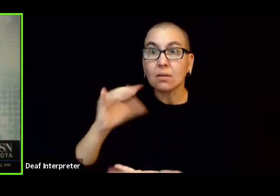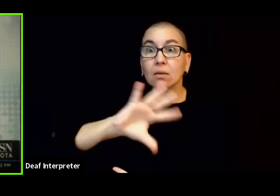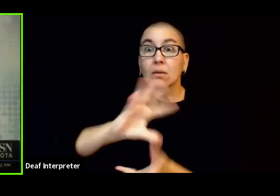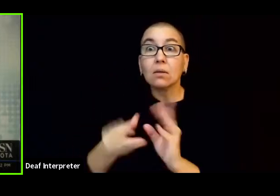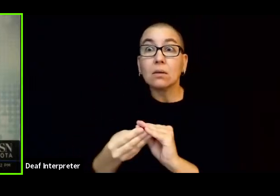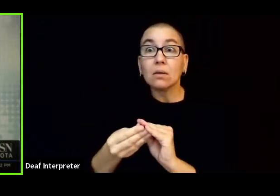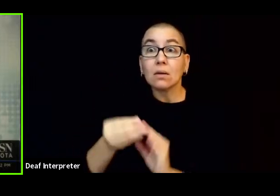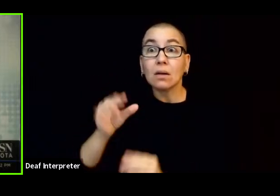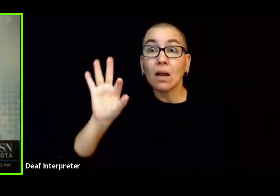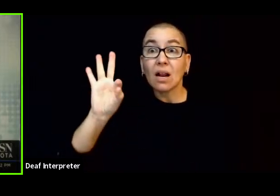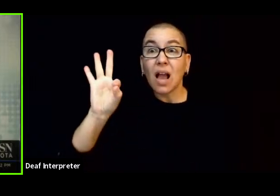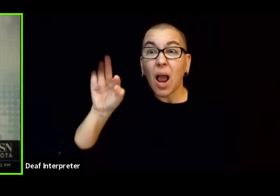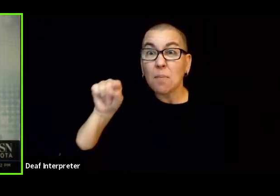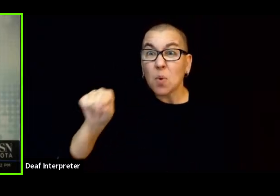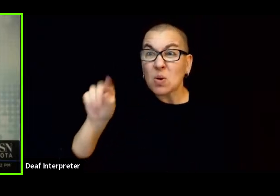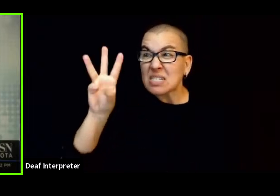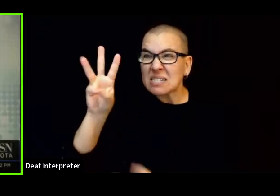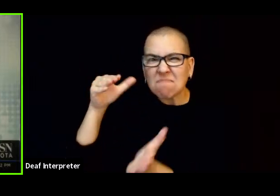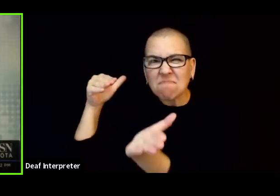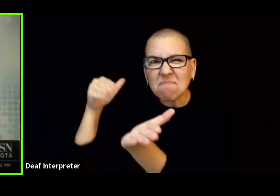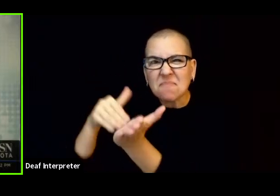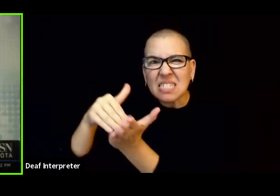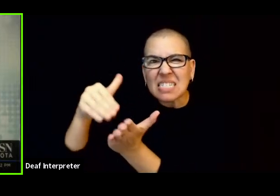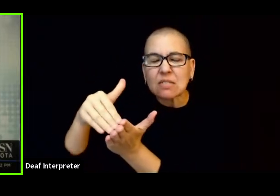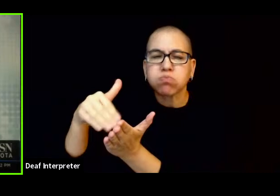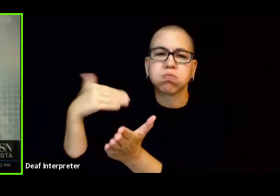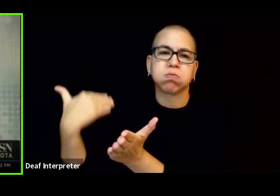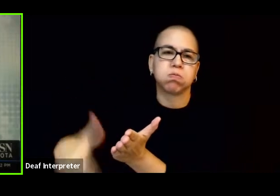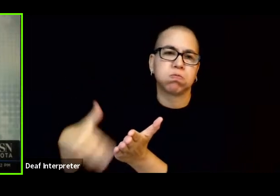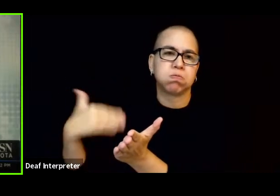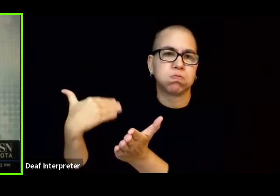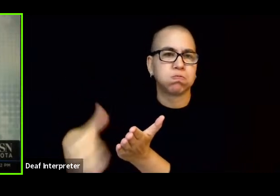of COVID-19 in our nation, and over